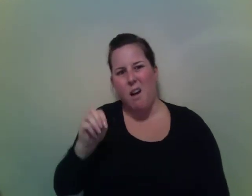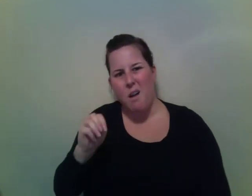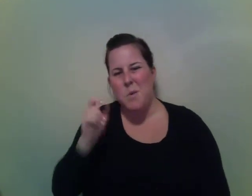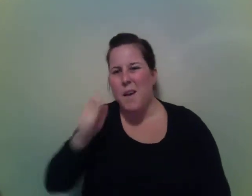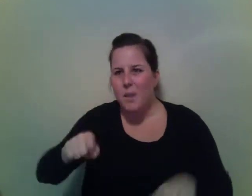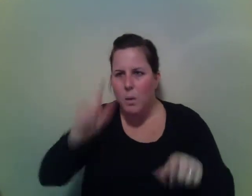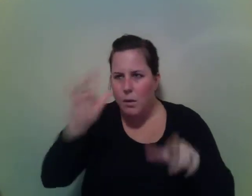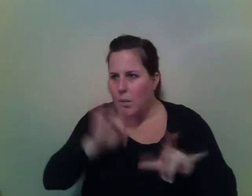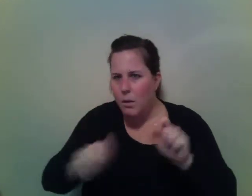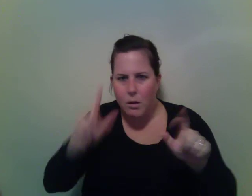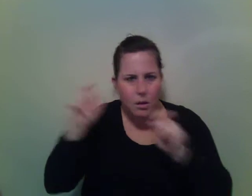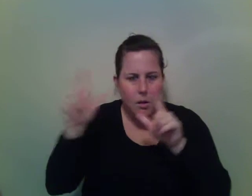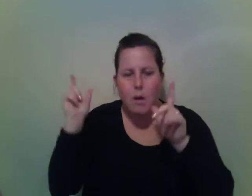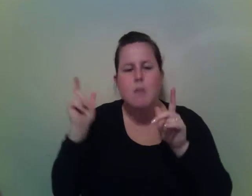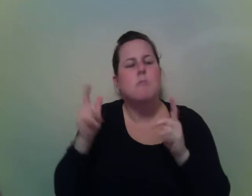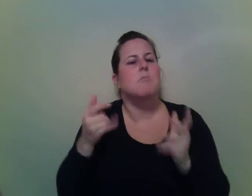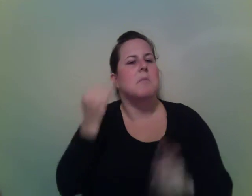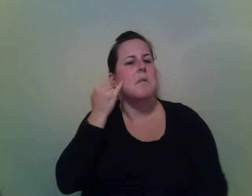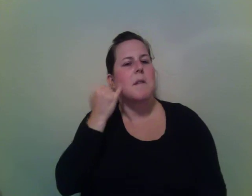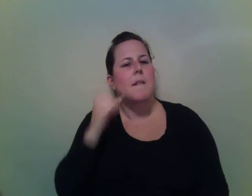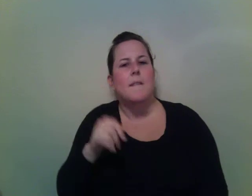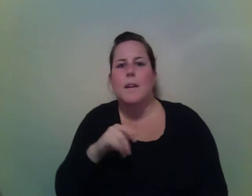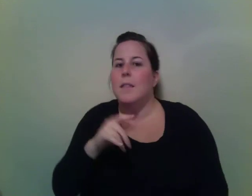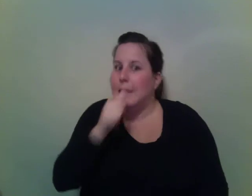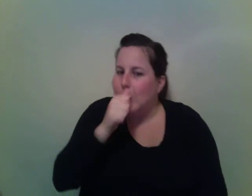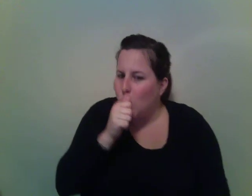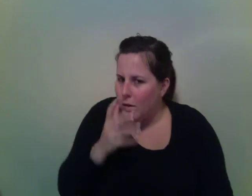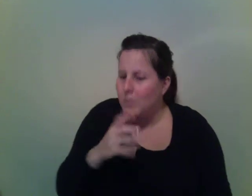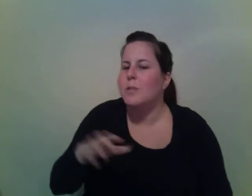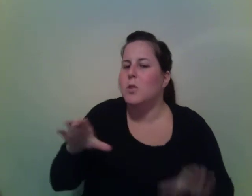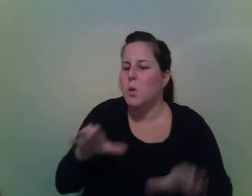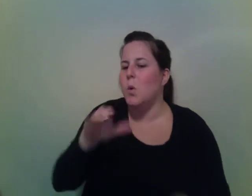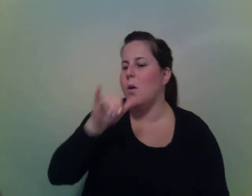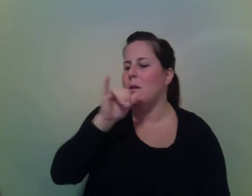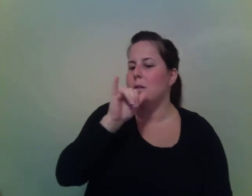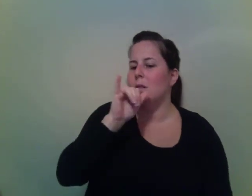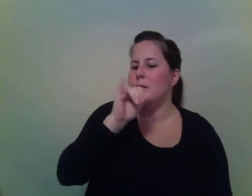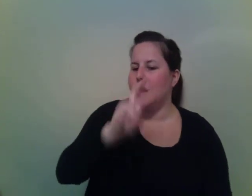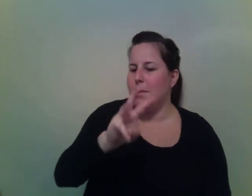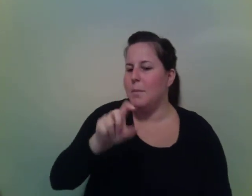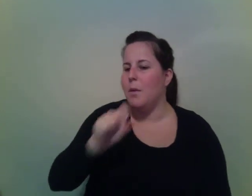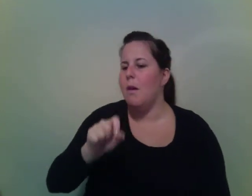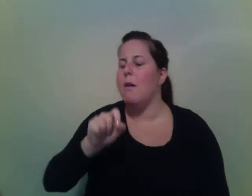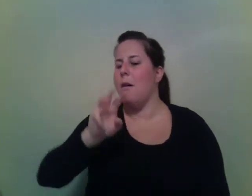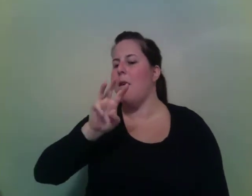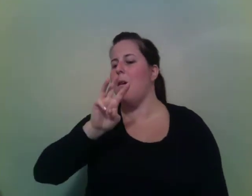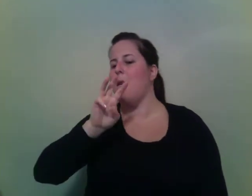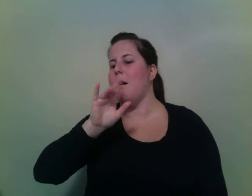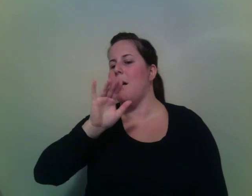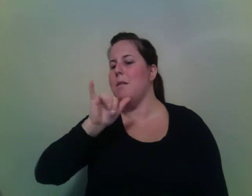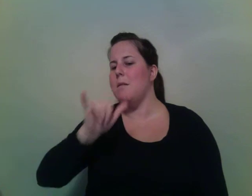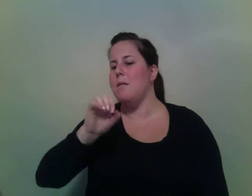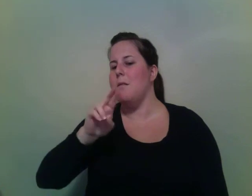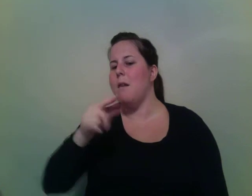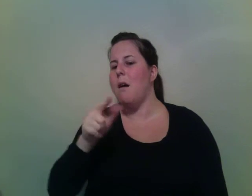hoops to get to the login page. But the secret is doing youngliving.org will automatically open the login